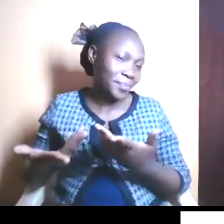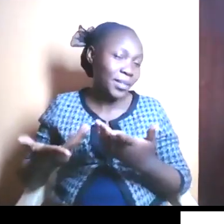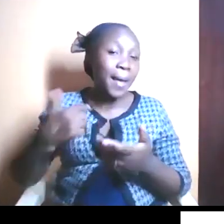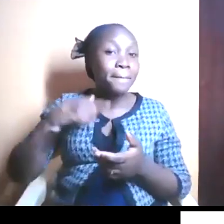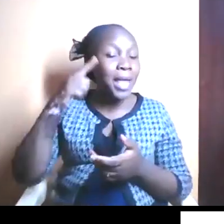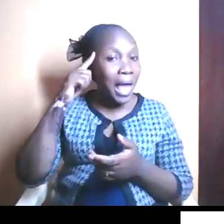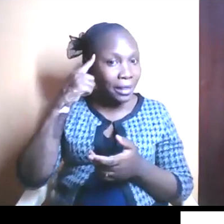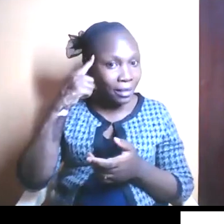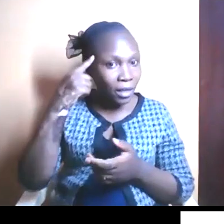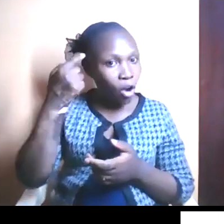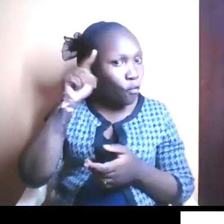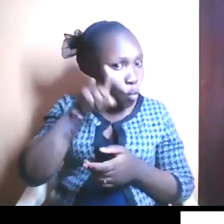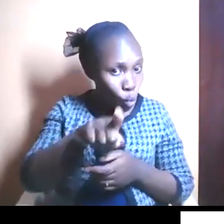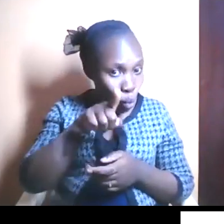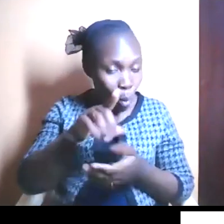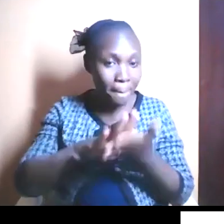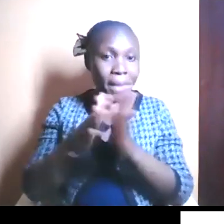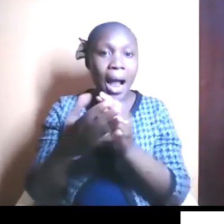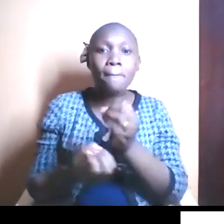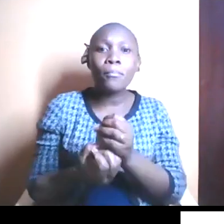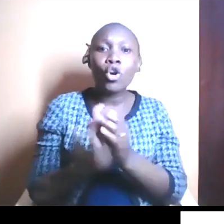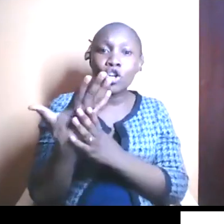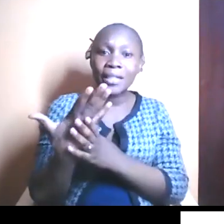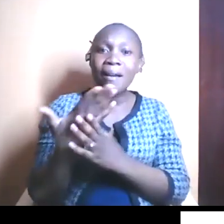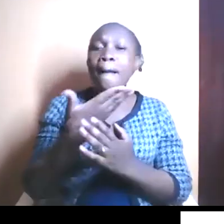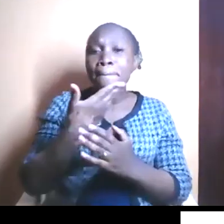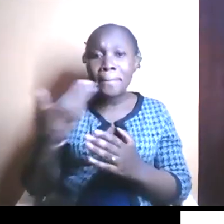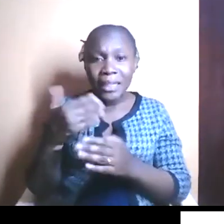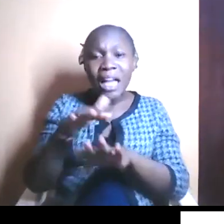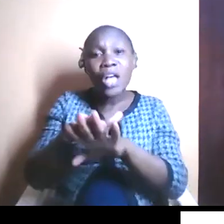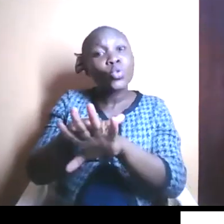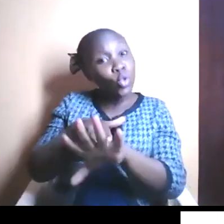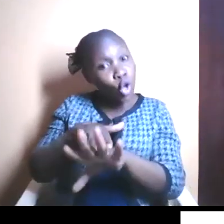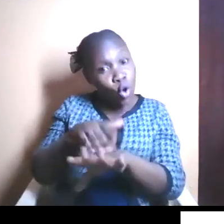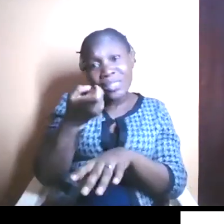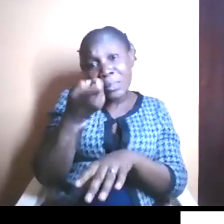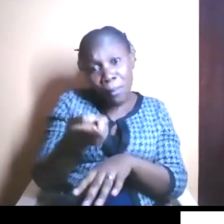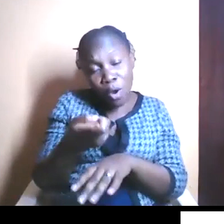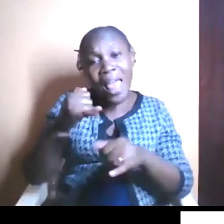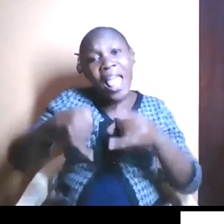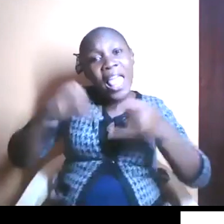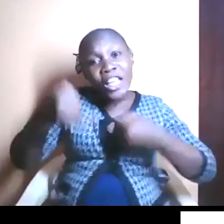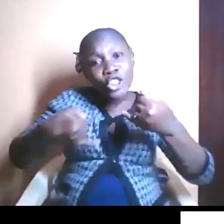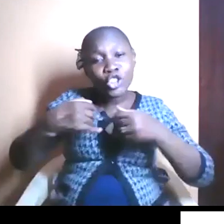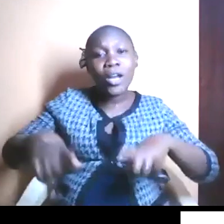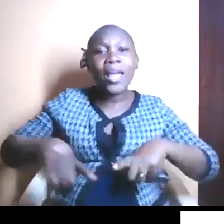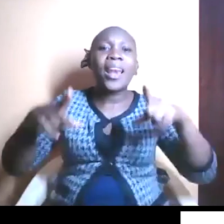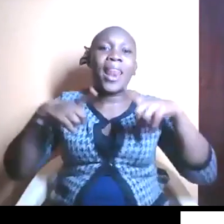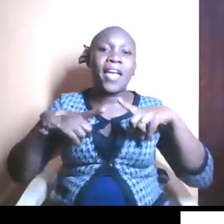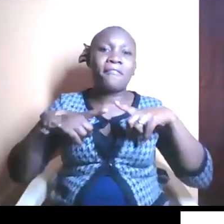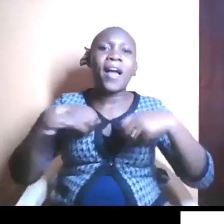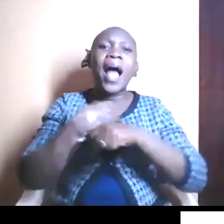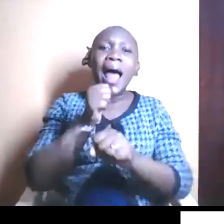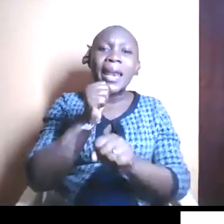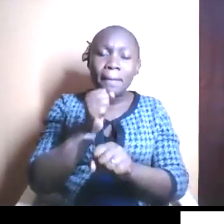your productivity, you may need to slow down and enjoy life. Set lower expectations. We are all in a global